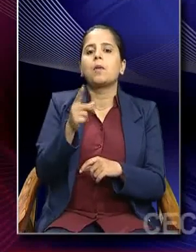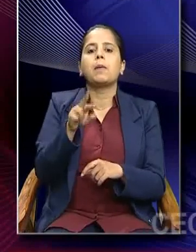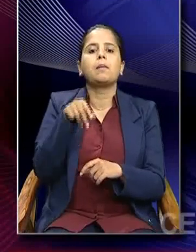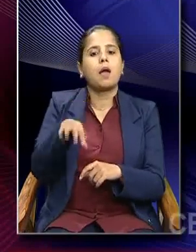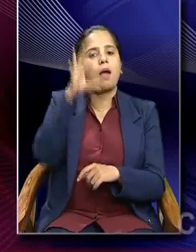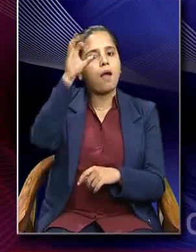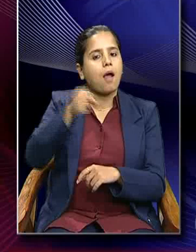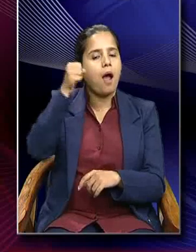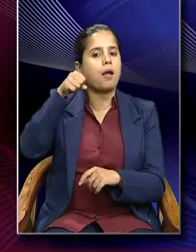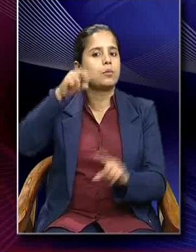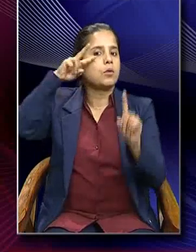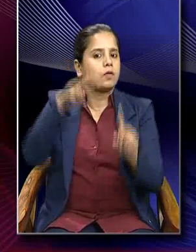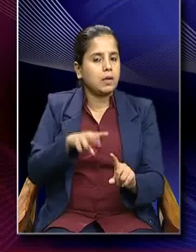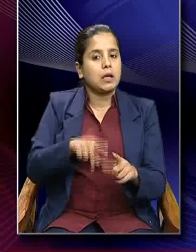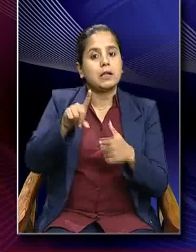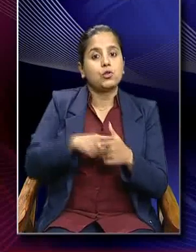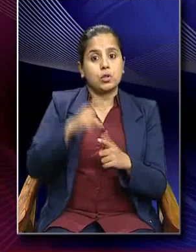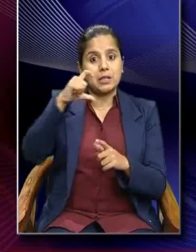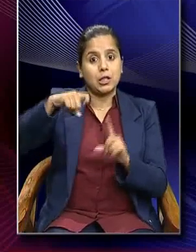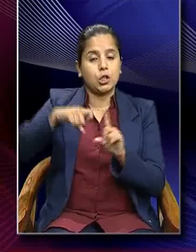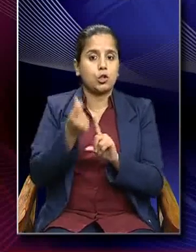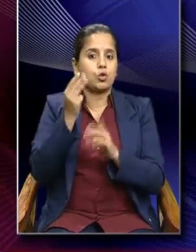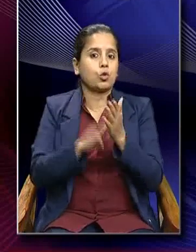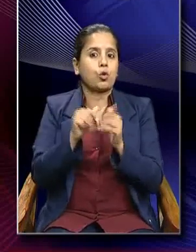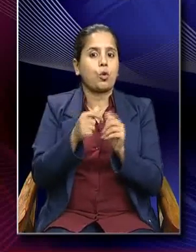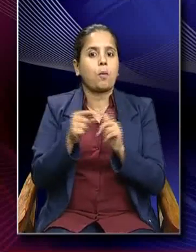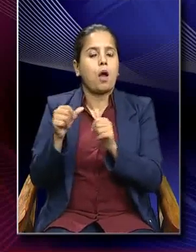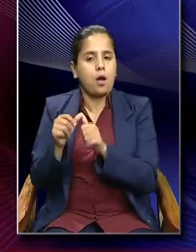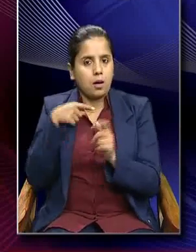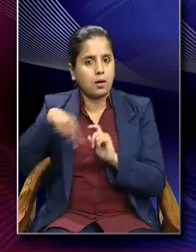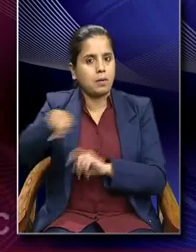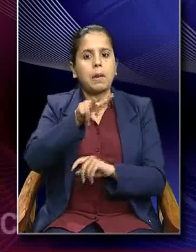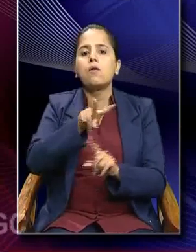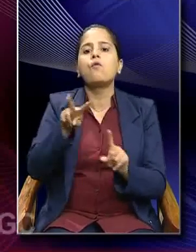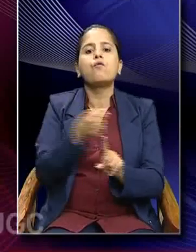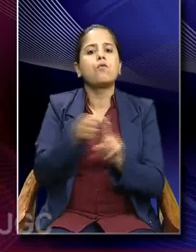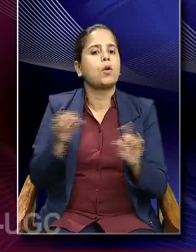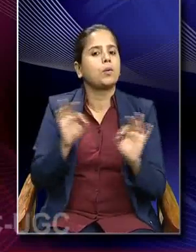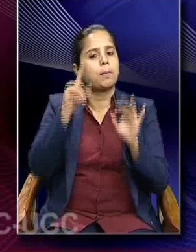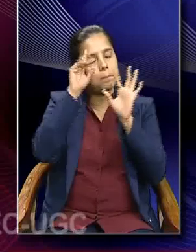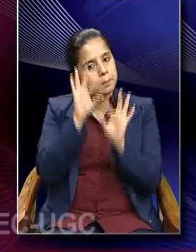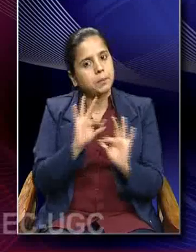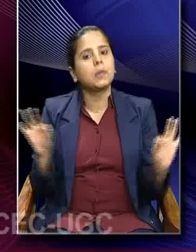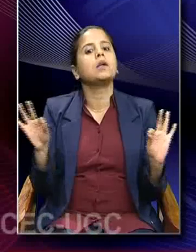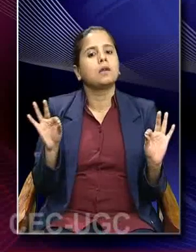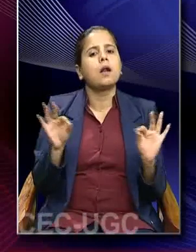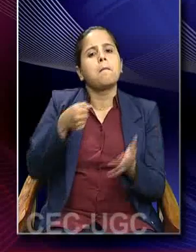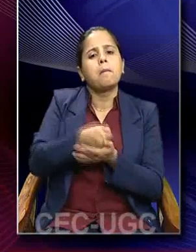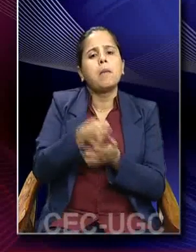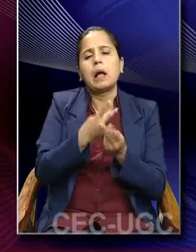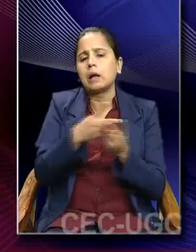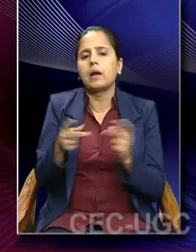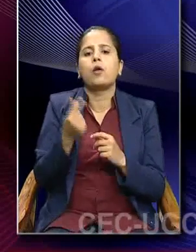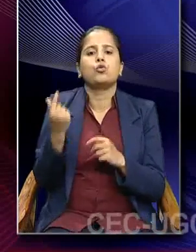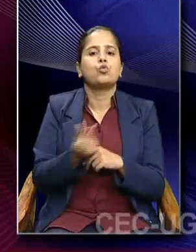Gandhian and J.C. Kumarappa notion of non-violent economy and Gandhian notion of minimum consumption. This is what we in the